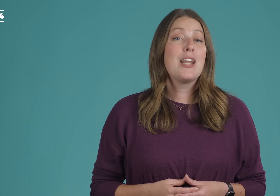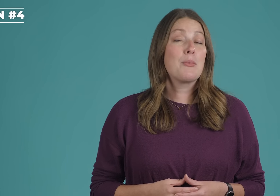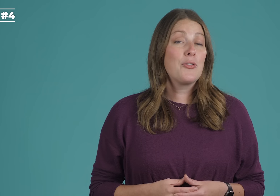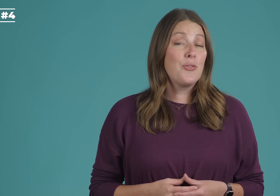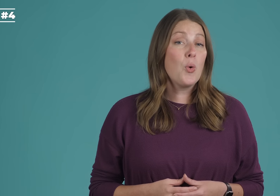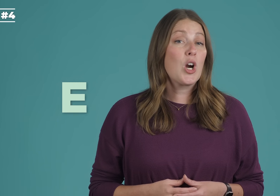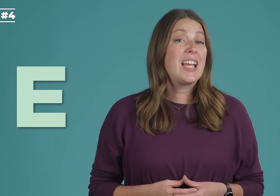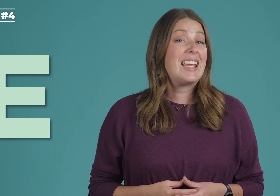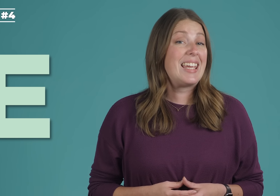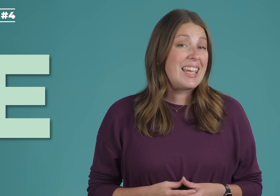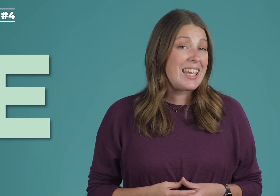Number 4, E.